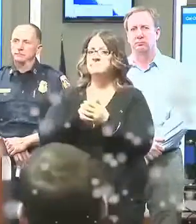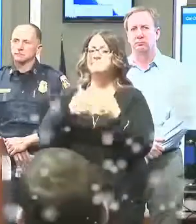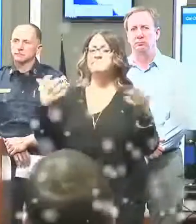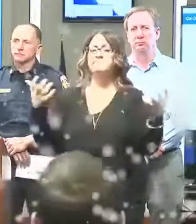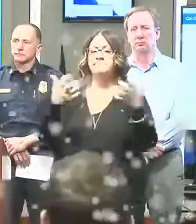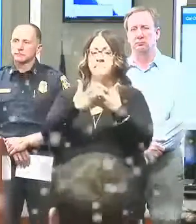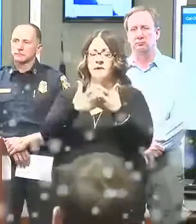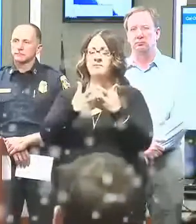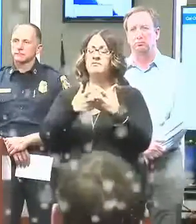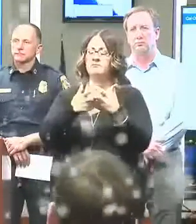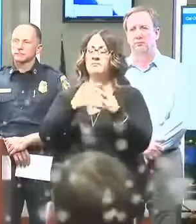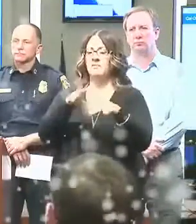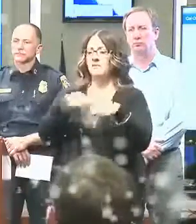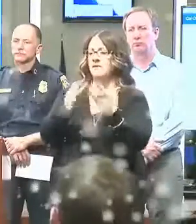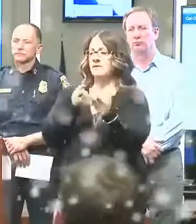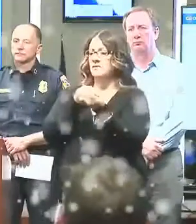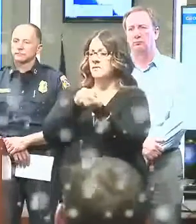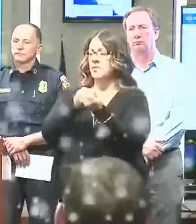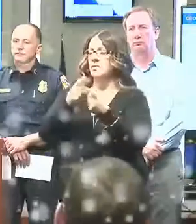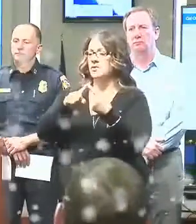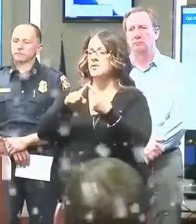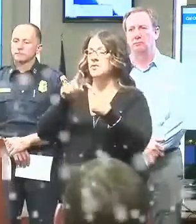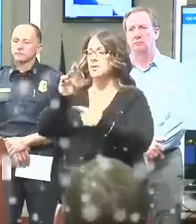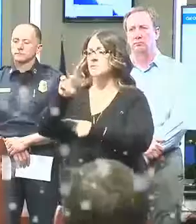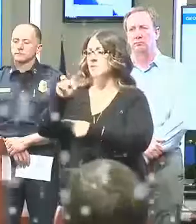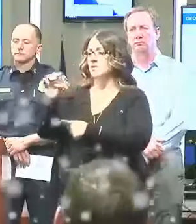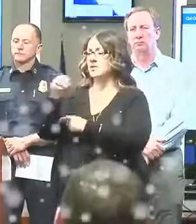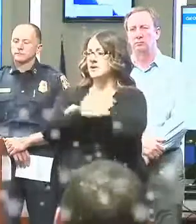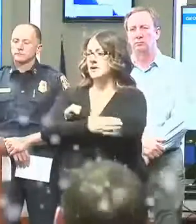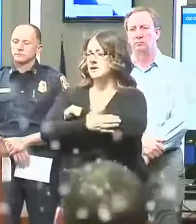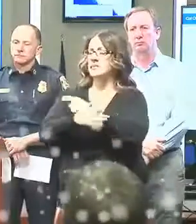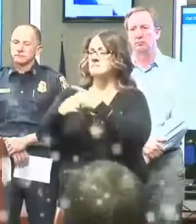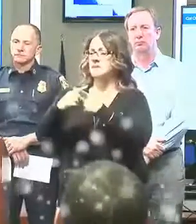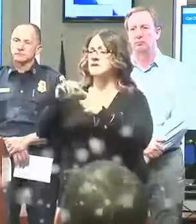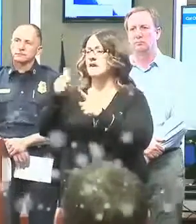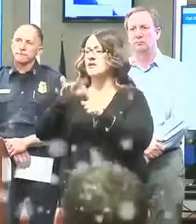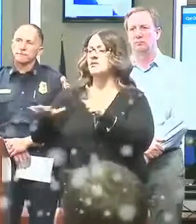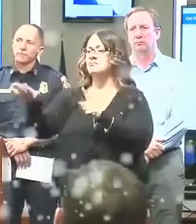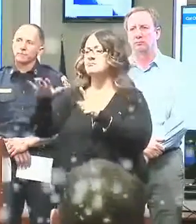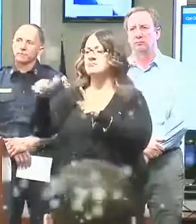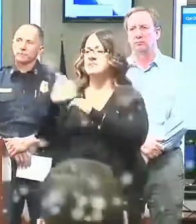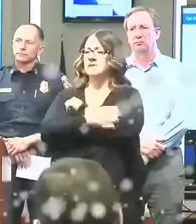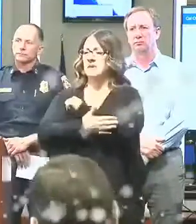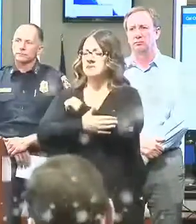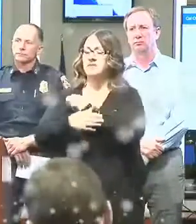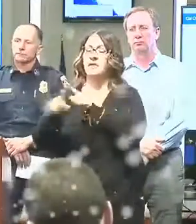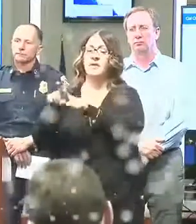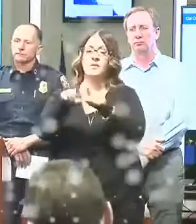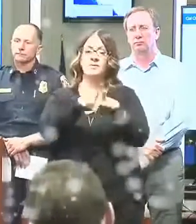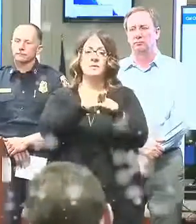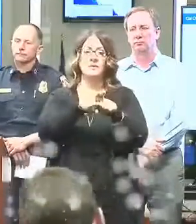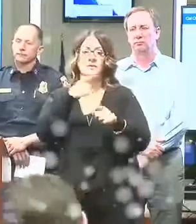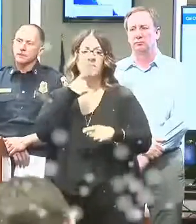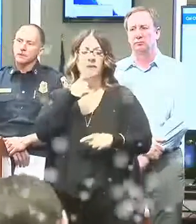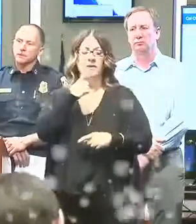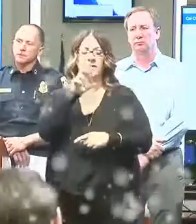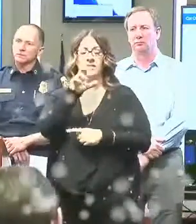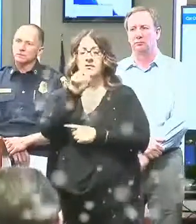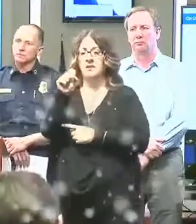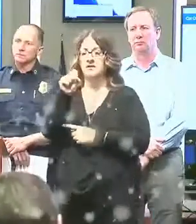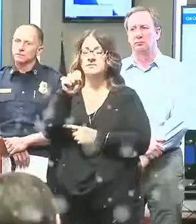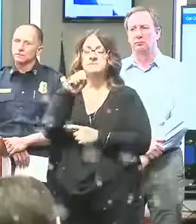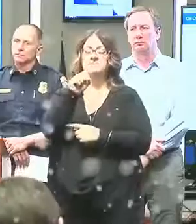Butte County and surrounding counties. The Red Cross has also been engaged to support with